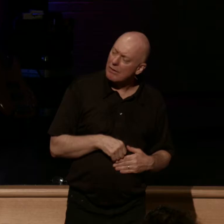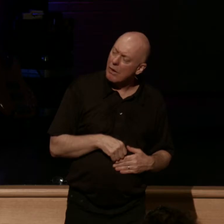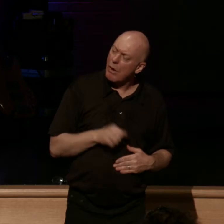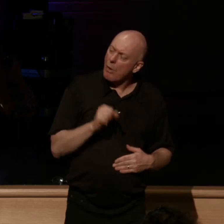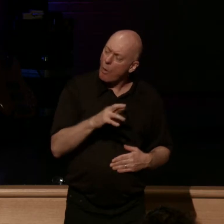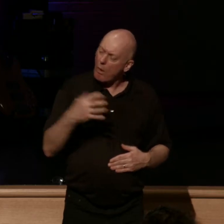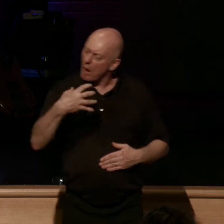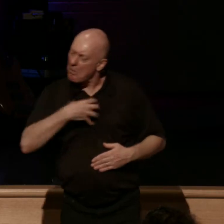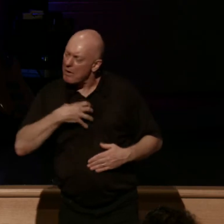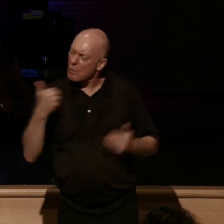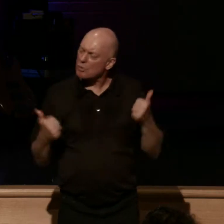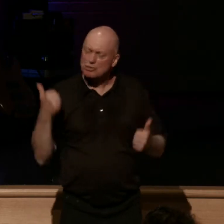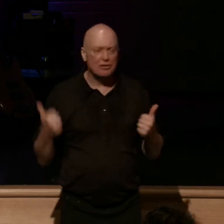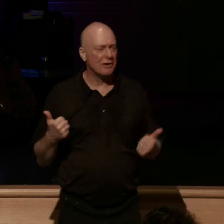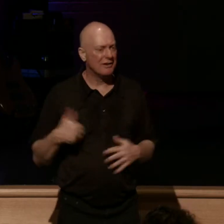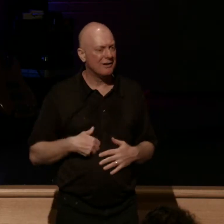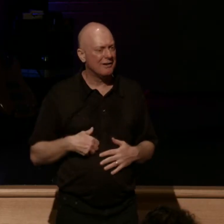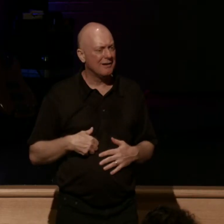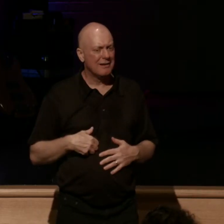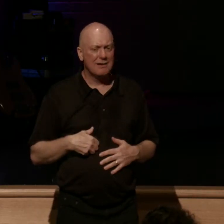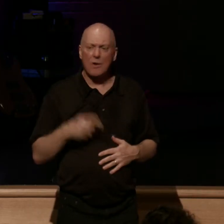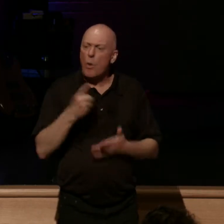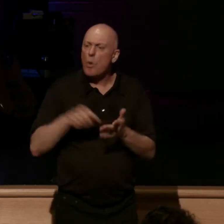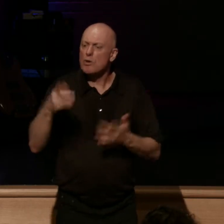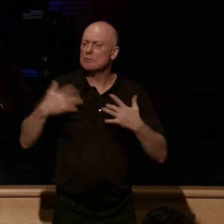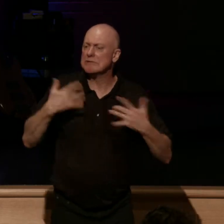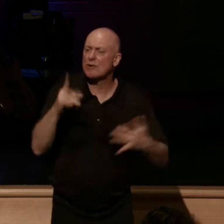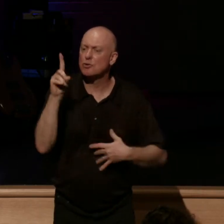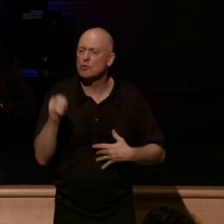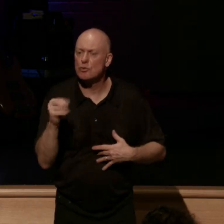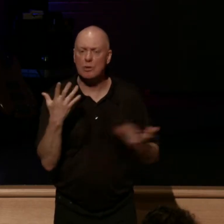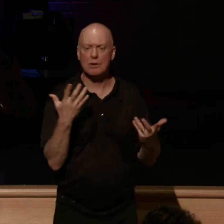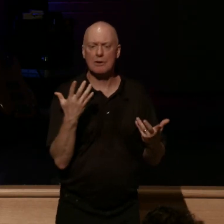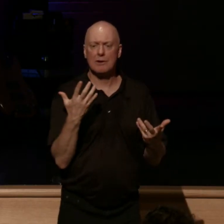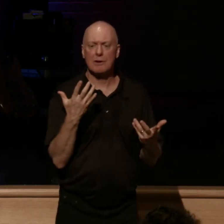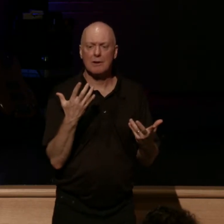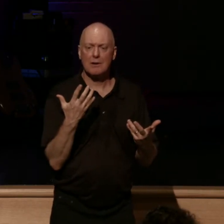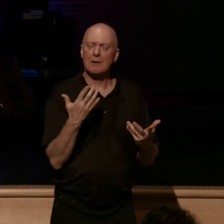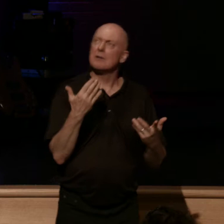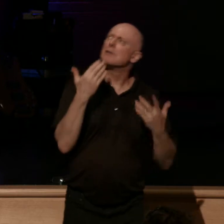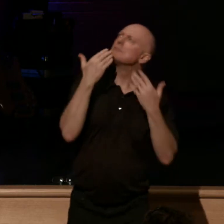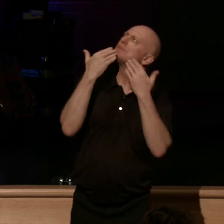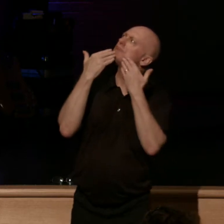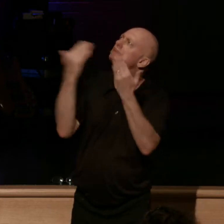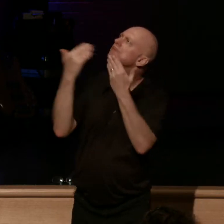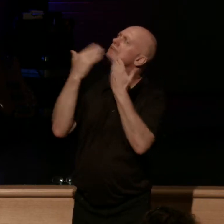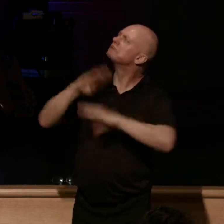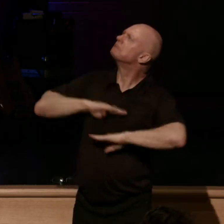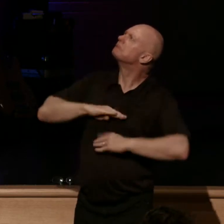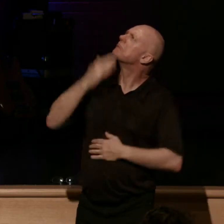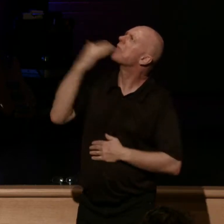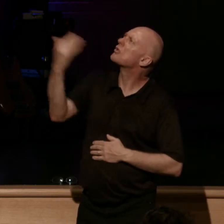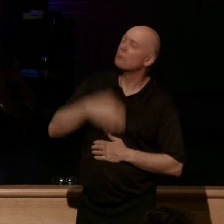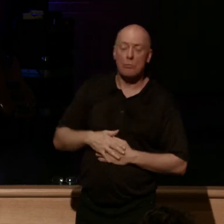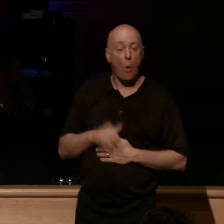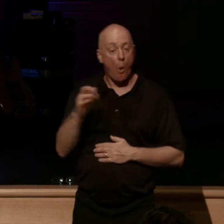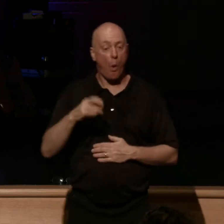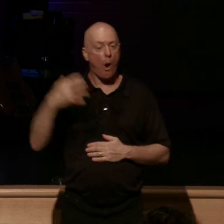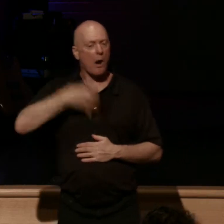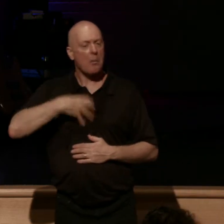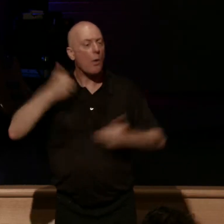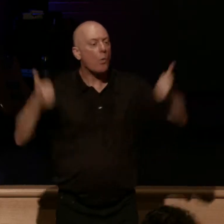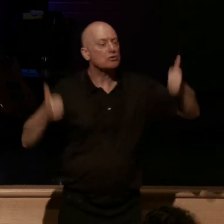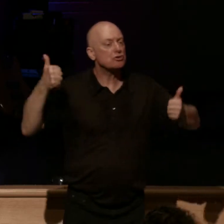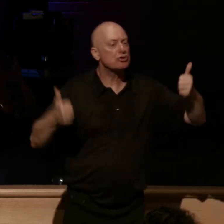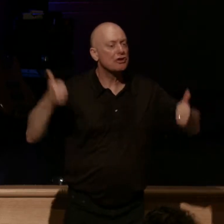to complain and feel dissatisfied in the Lord, or am I moving more and more towards a sense of contentment? Because this becomes a problem to the